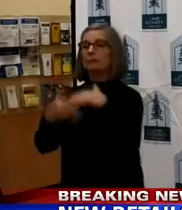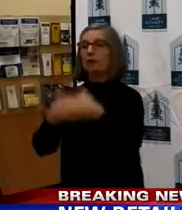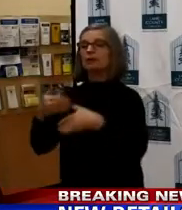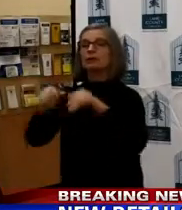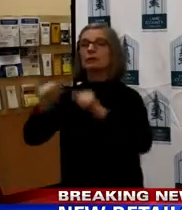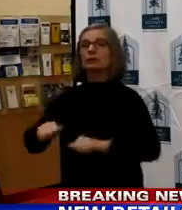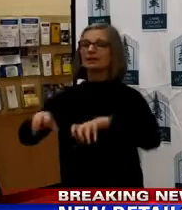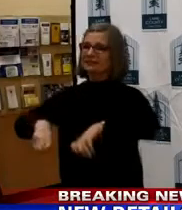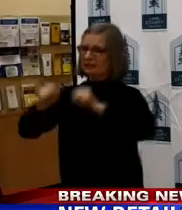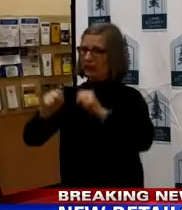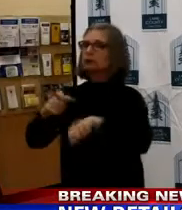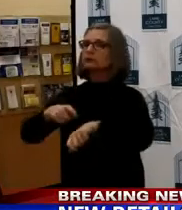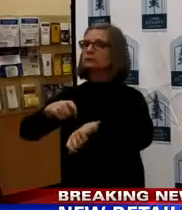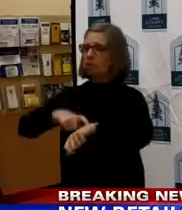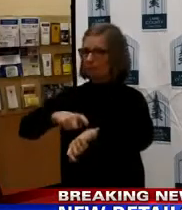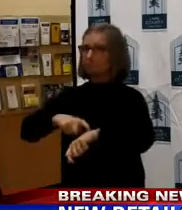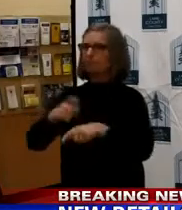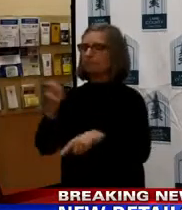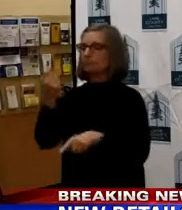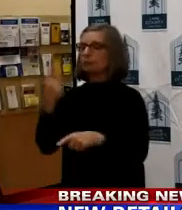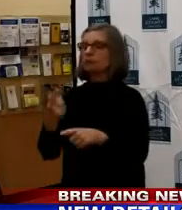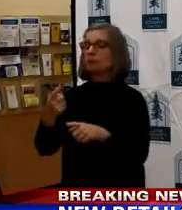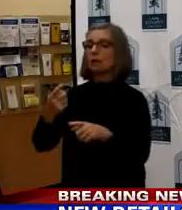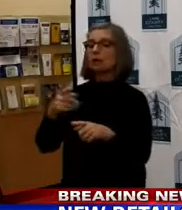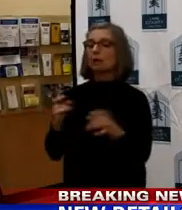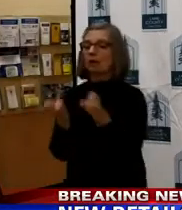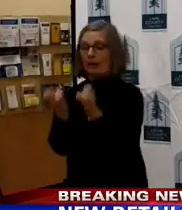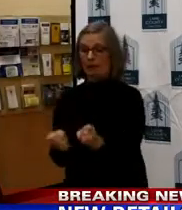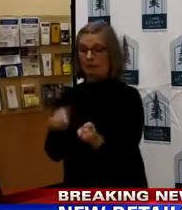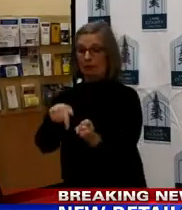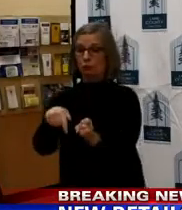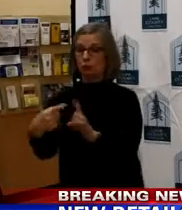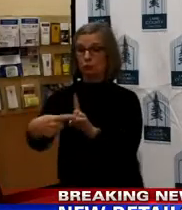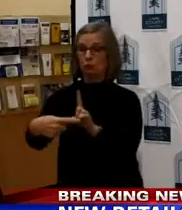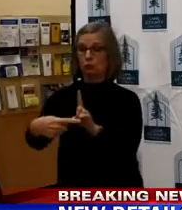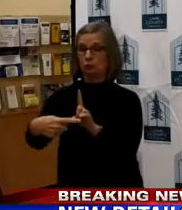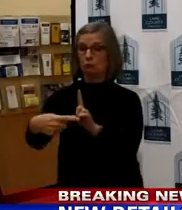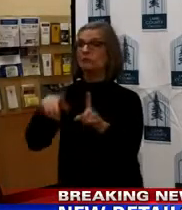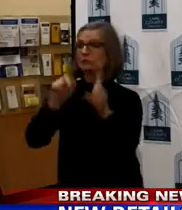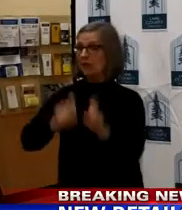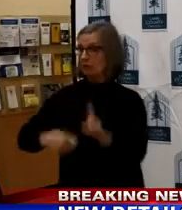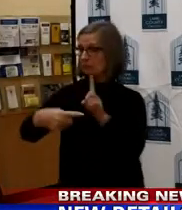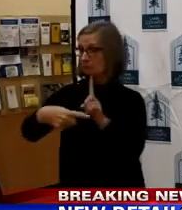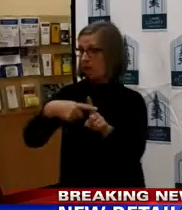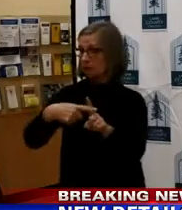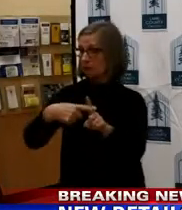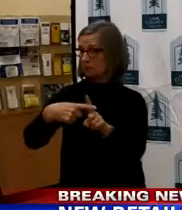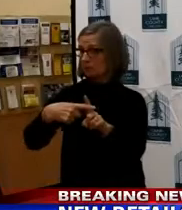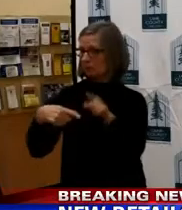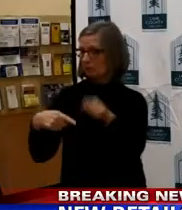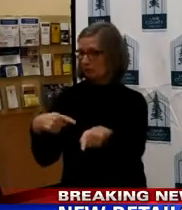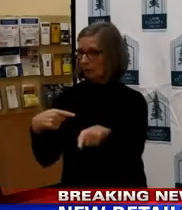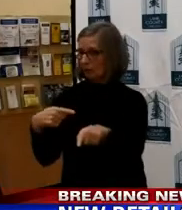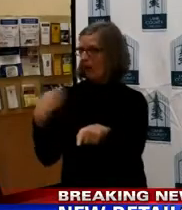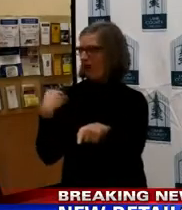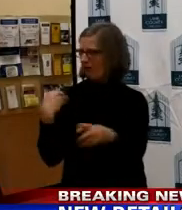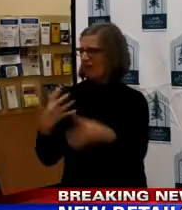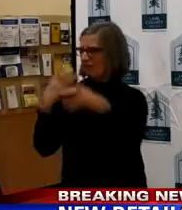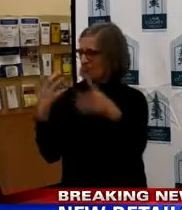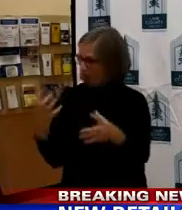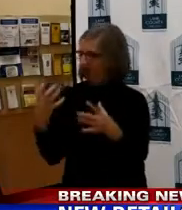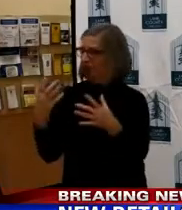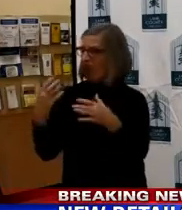an individual who has tested positive for COVID has a lot on their mind, and trying to recount what has happened over the last